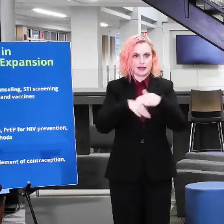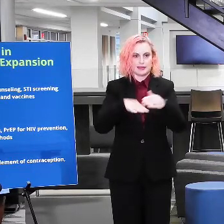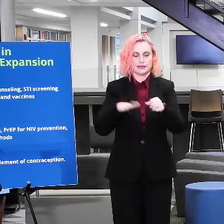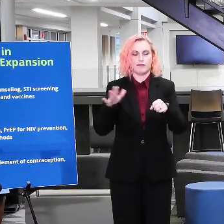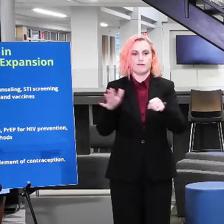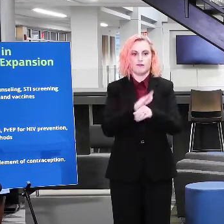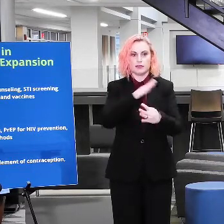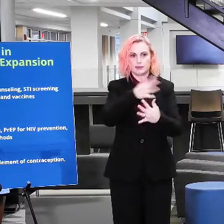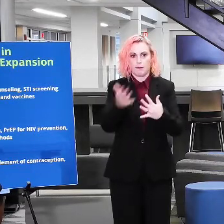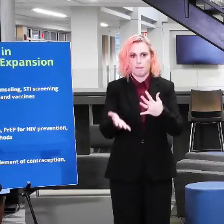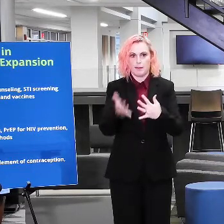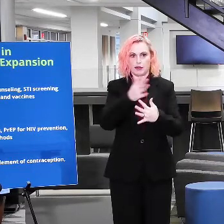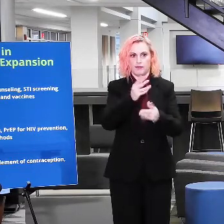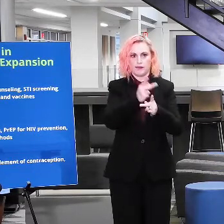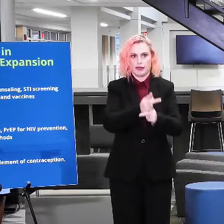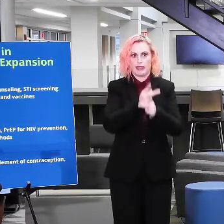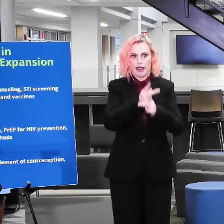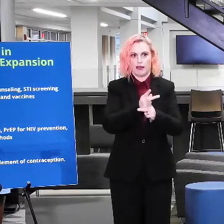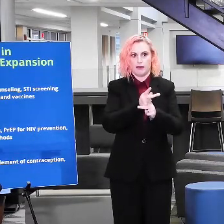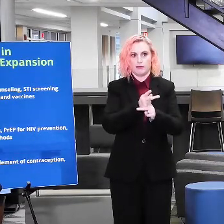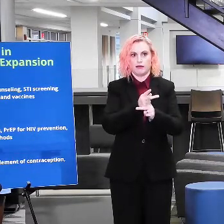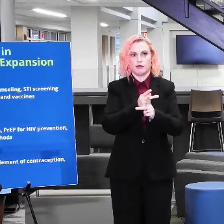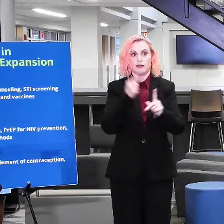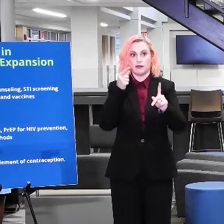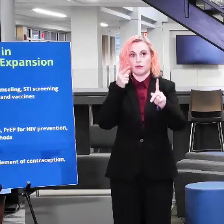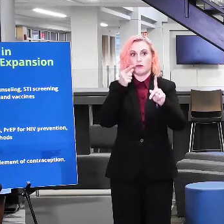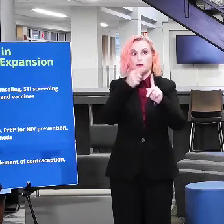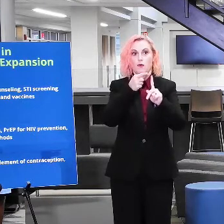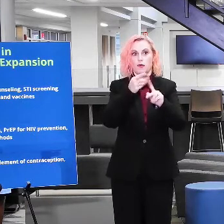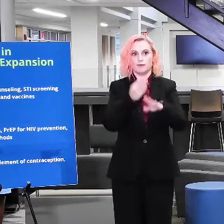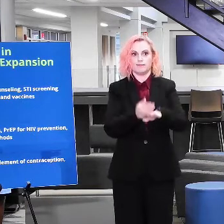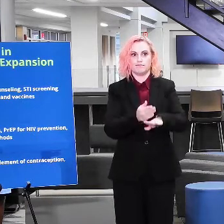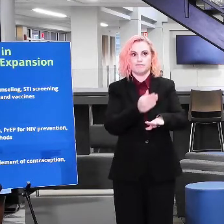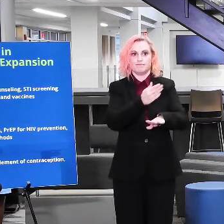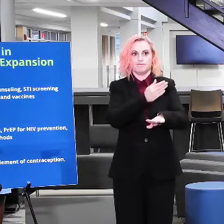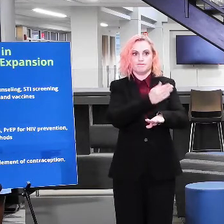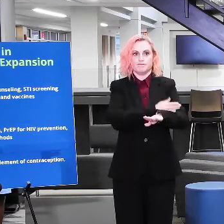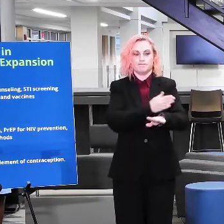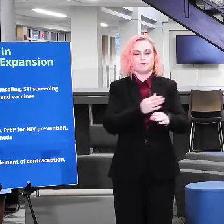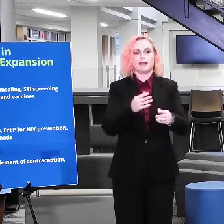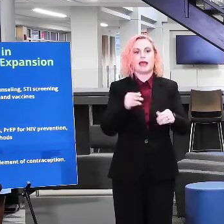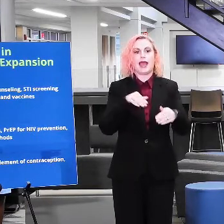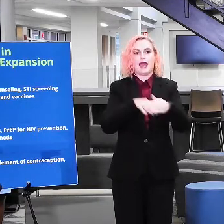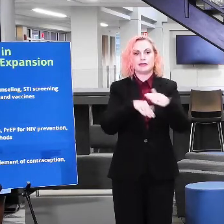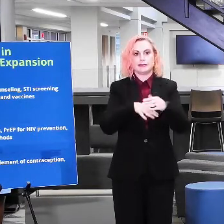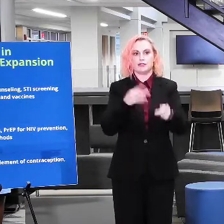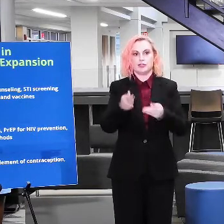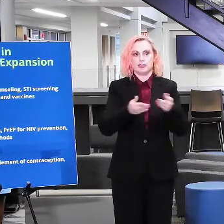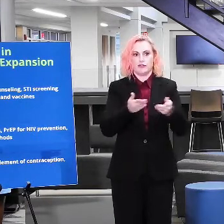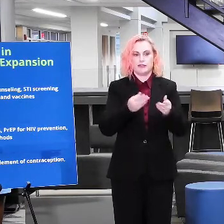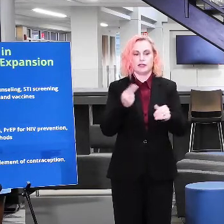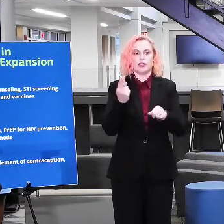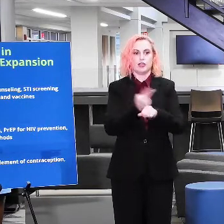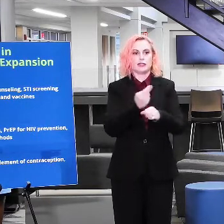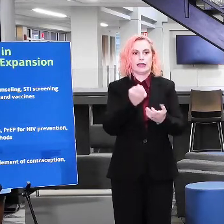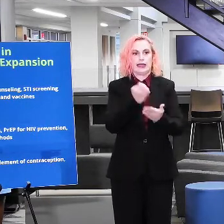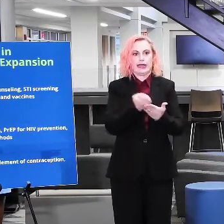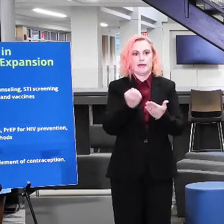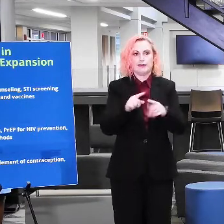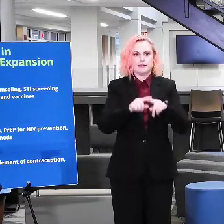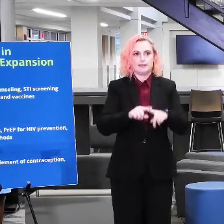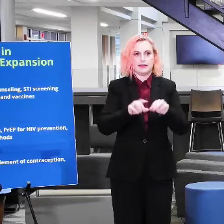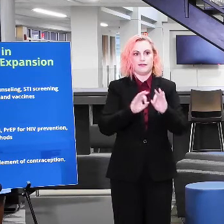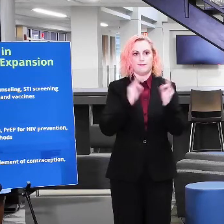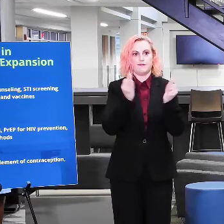spectrum of care, ultimately increasing access to services and utilizing evidence-based